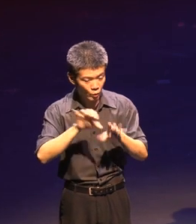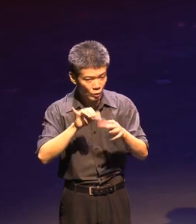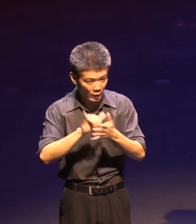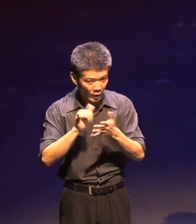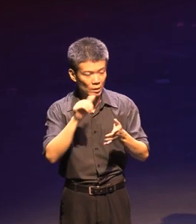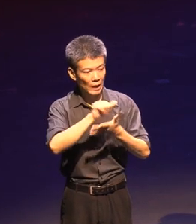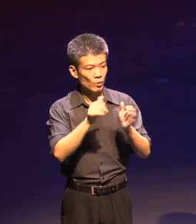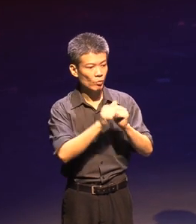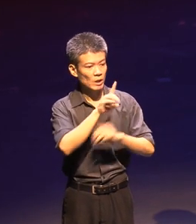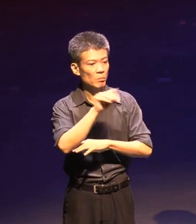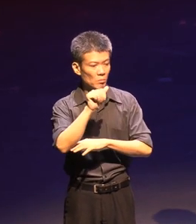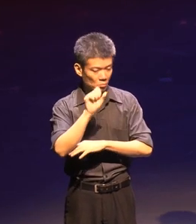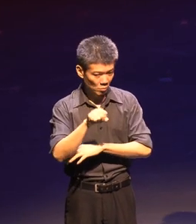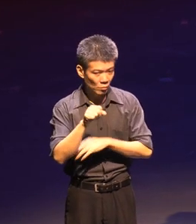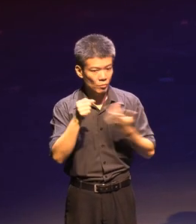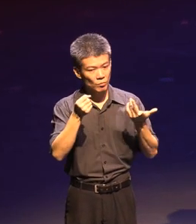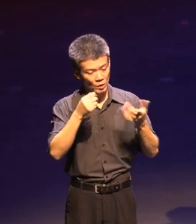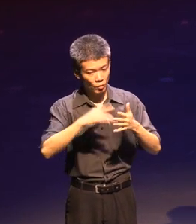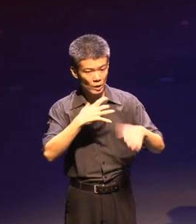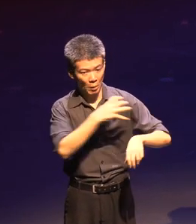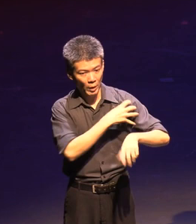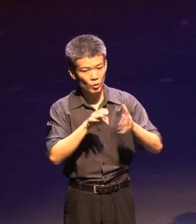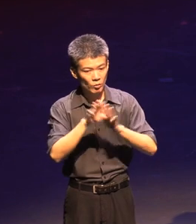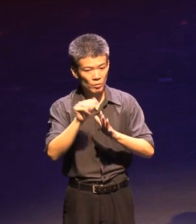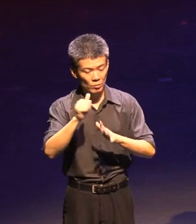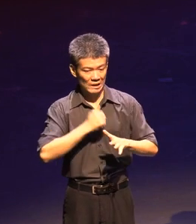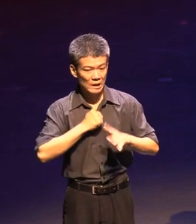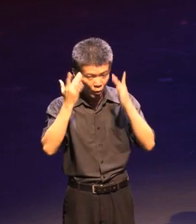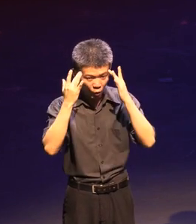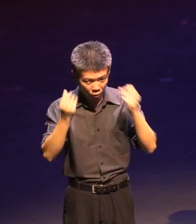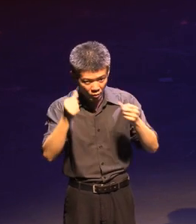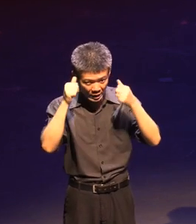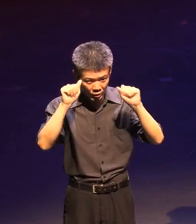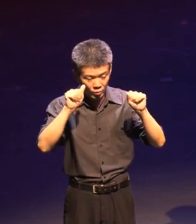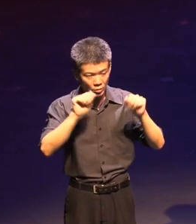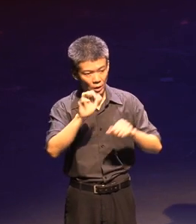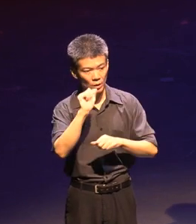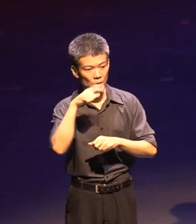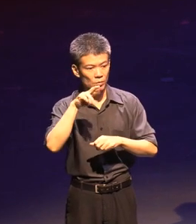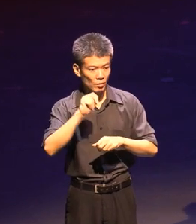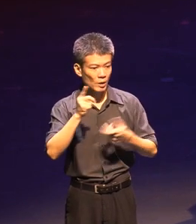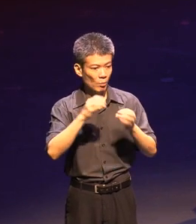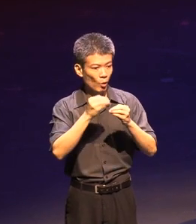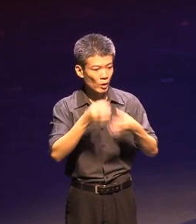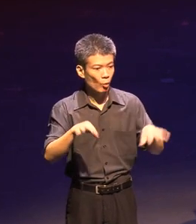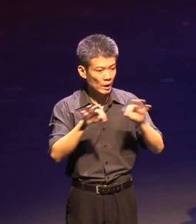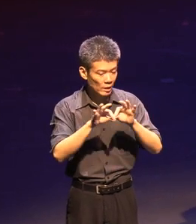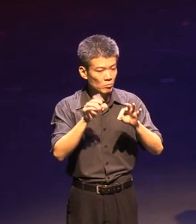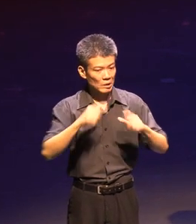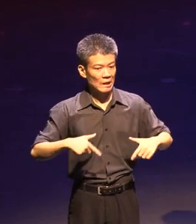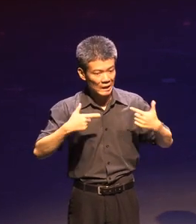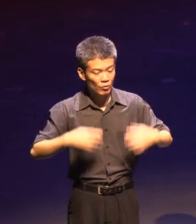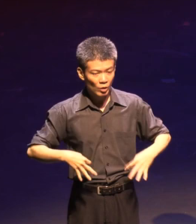so, artists with disabilities will be empowered to develop self-confidence, achieve their aspirations, and most importantly,